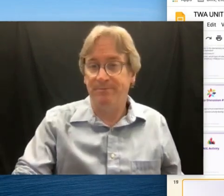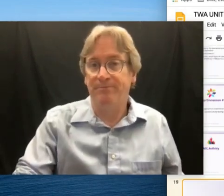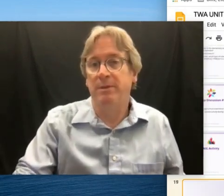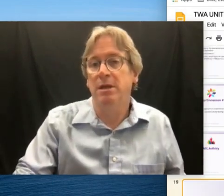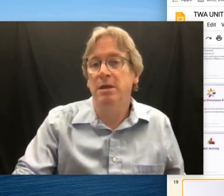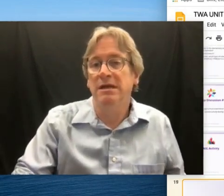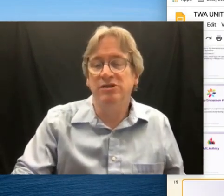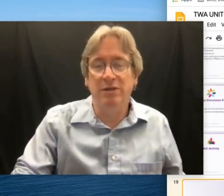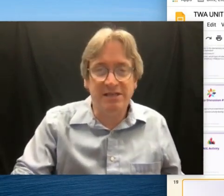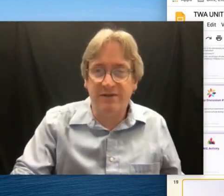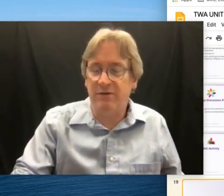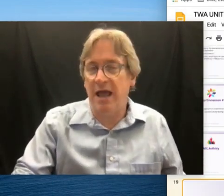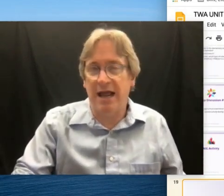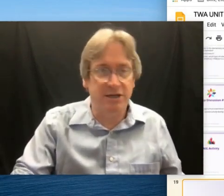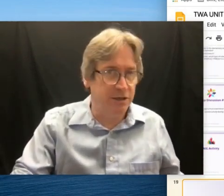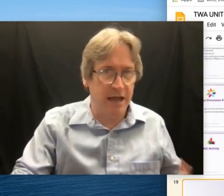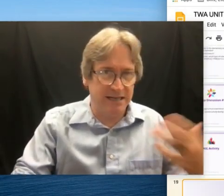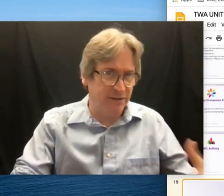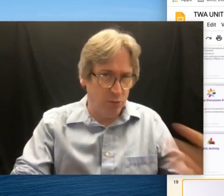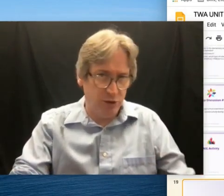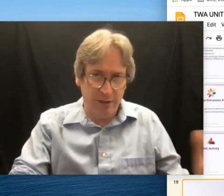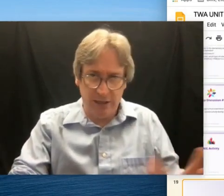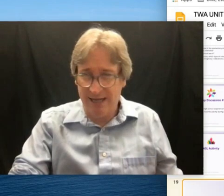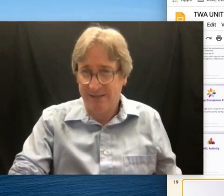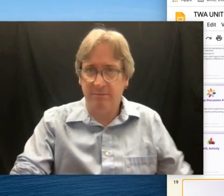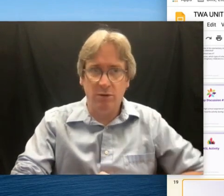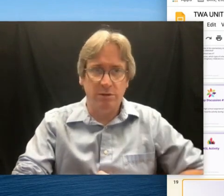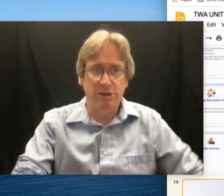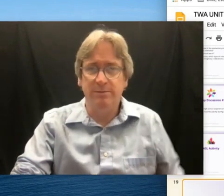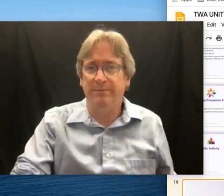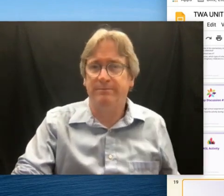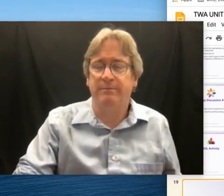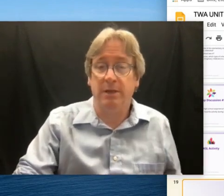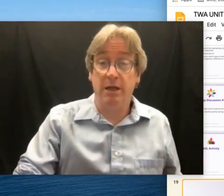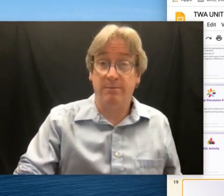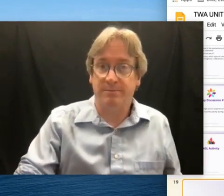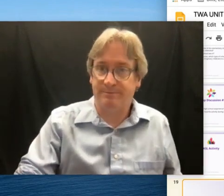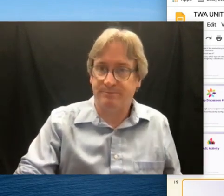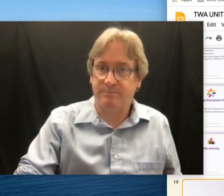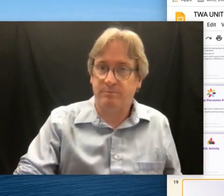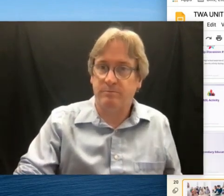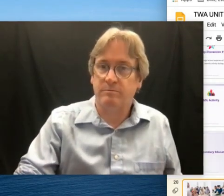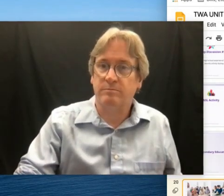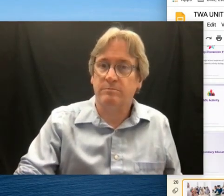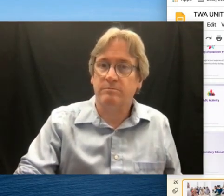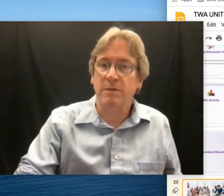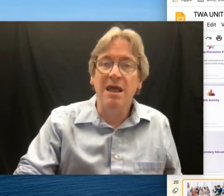idioms. So lots of different activities we'll do in class. Oh, excuse me. Hiccups.